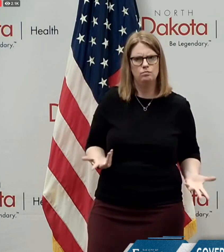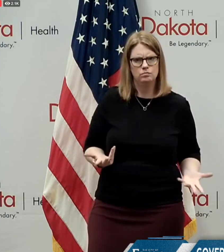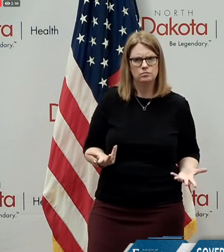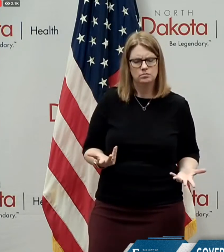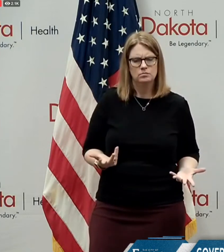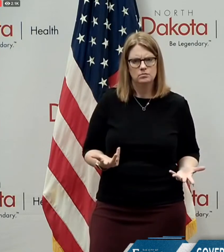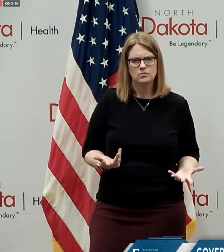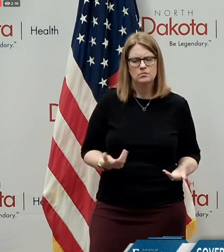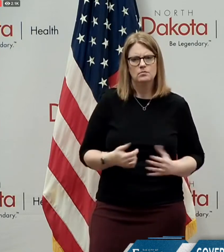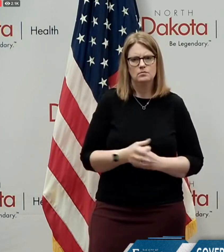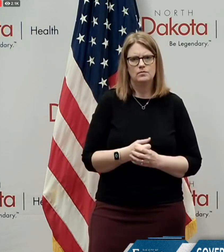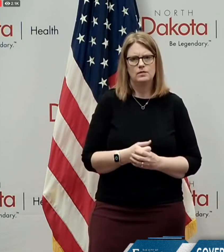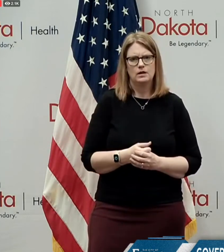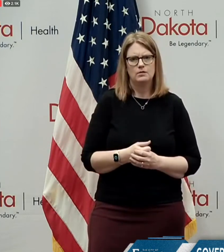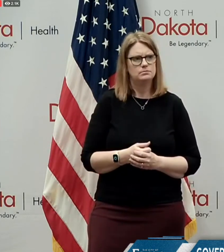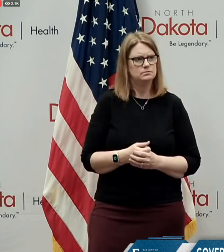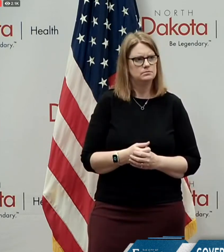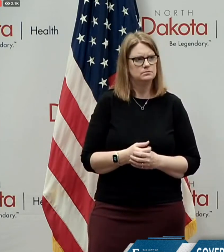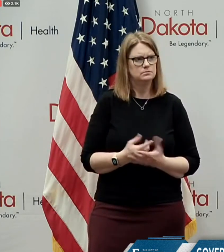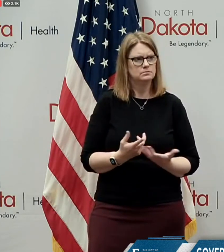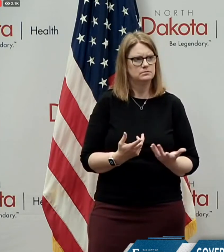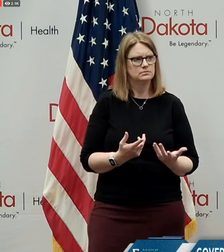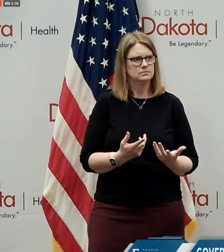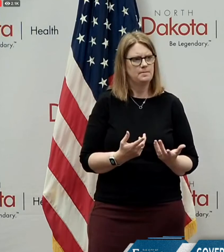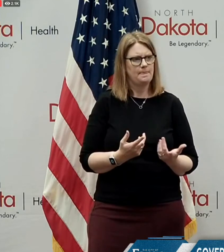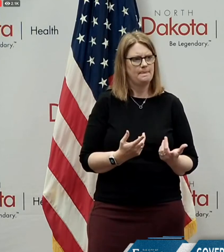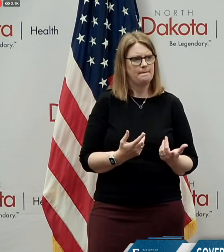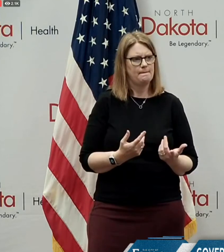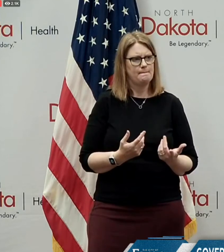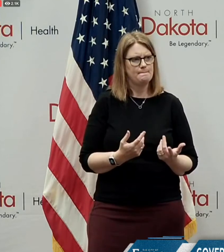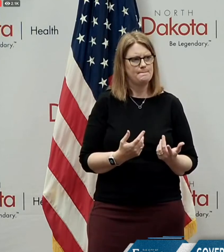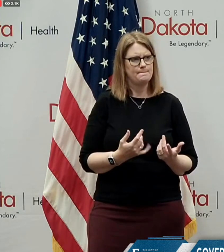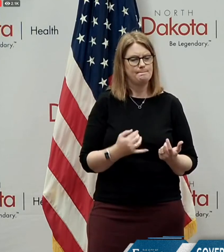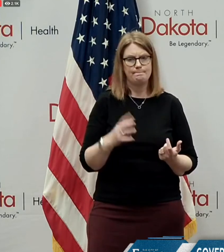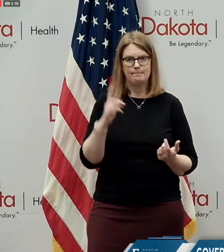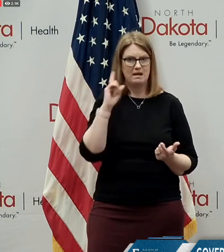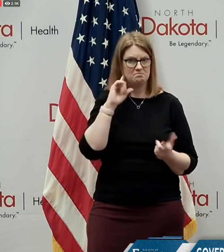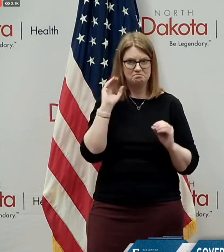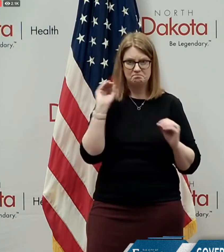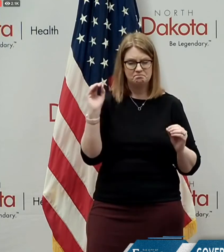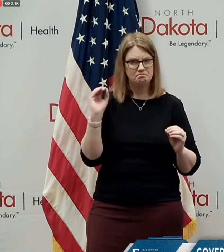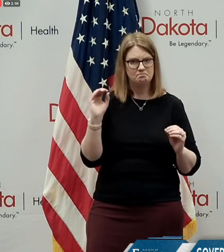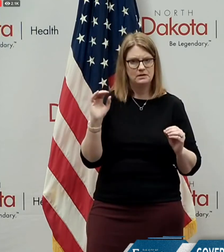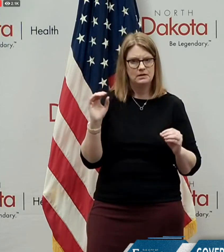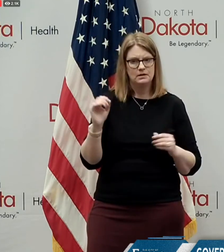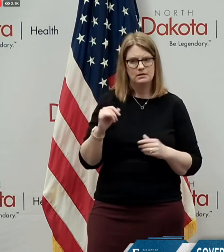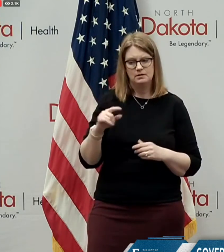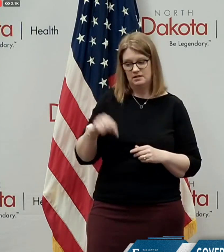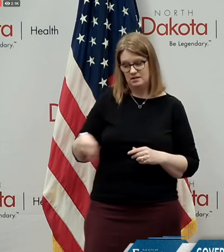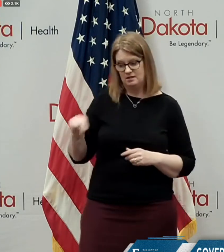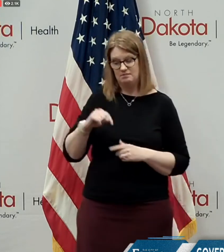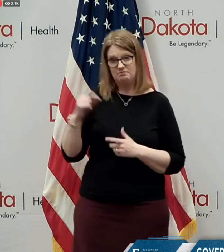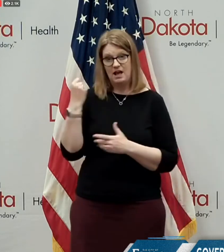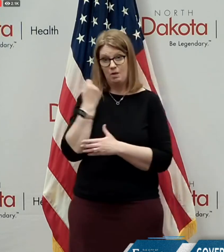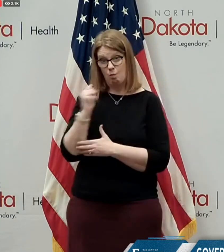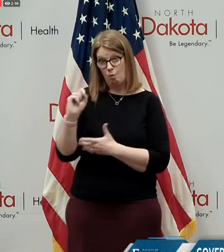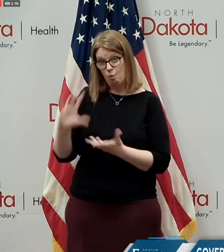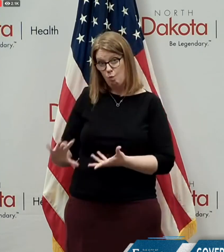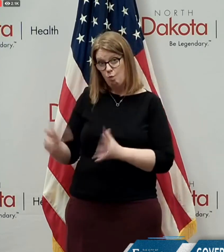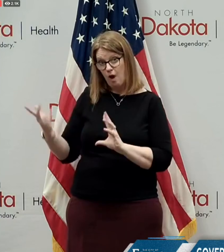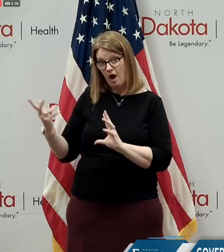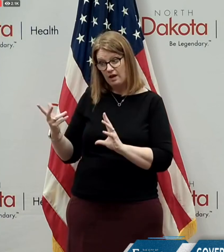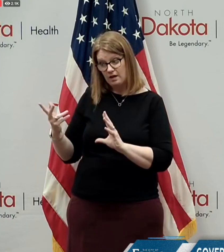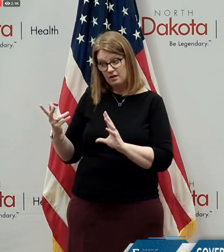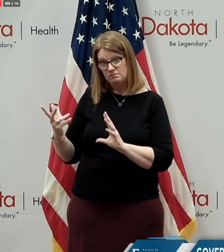again, haven't heard from any of the protest, the riot organizers on Saturday night. None of